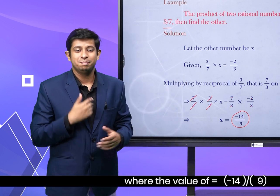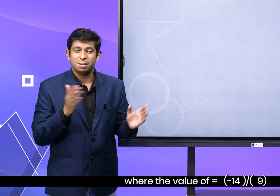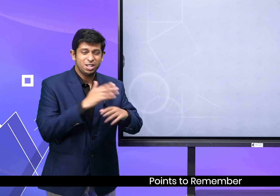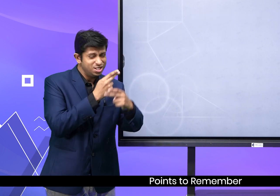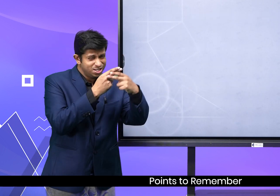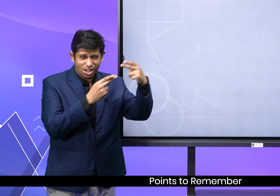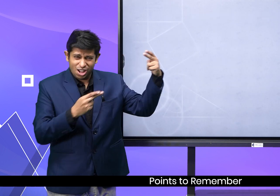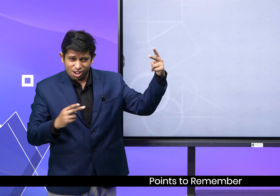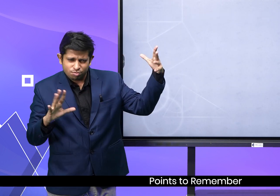Points to remember.